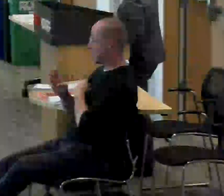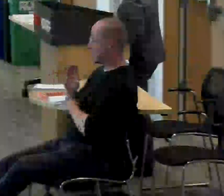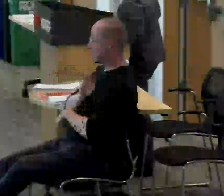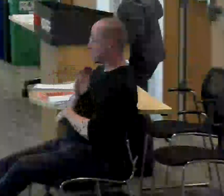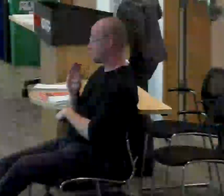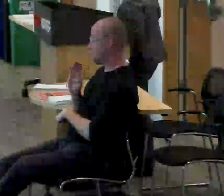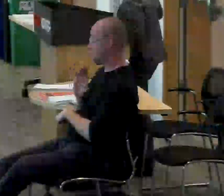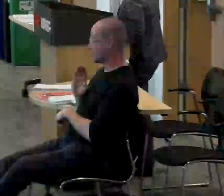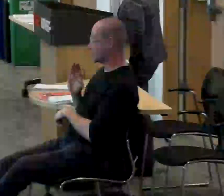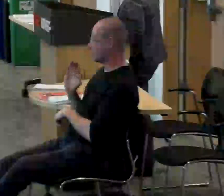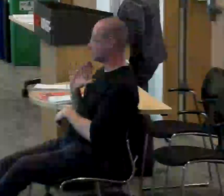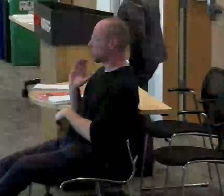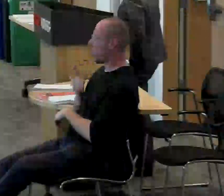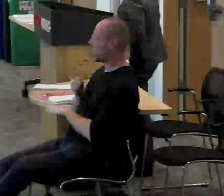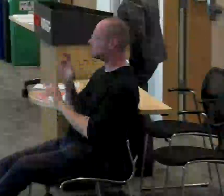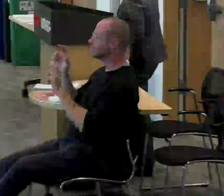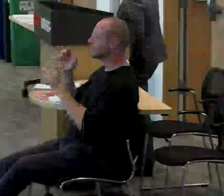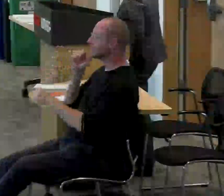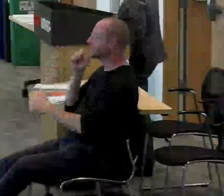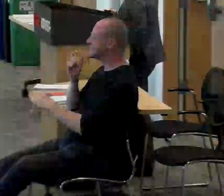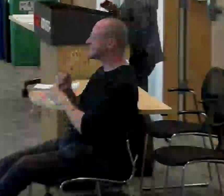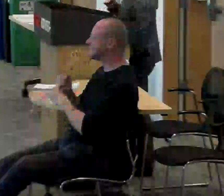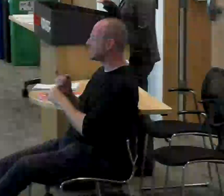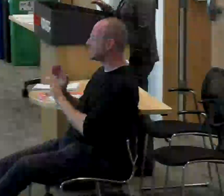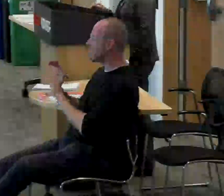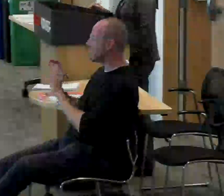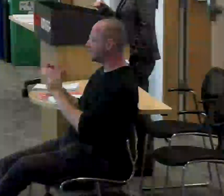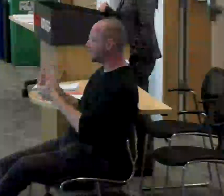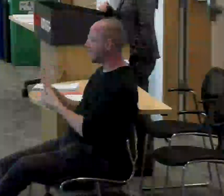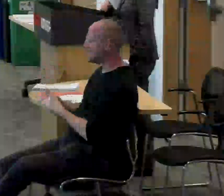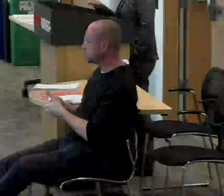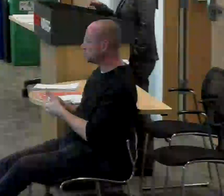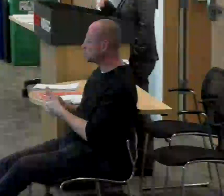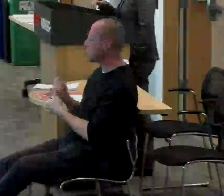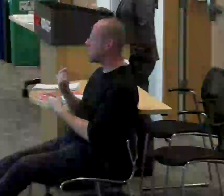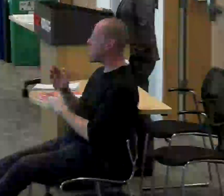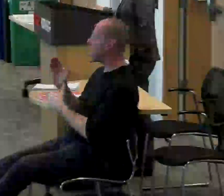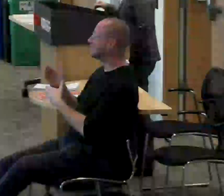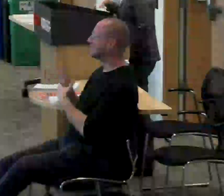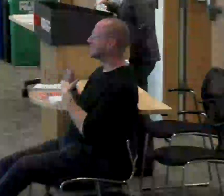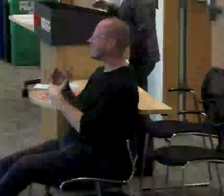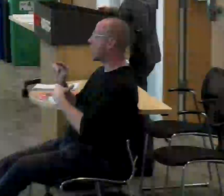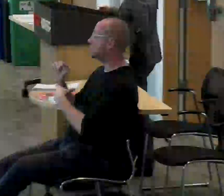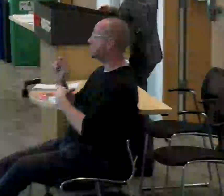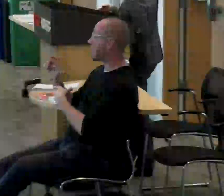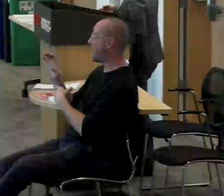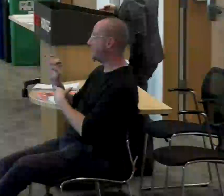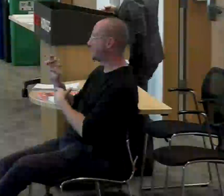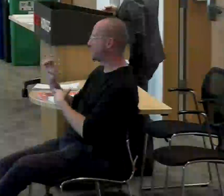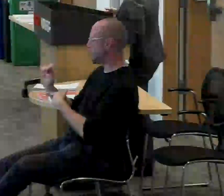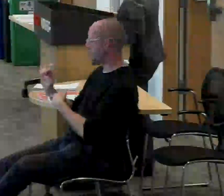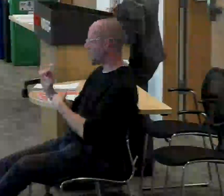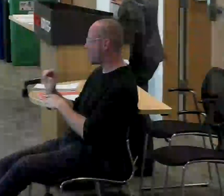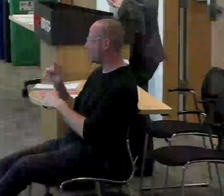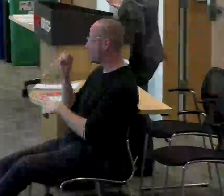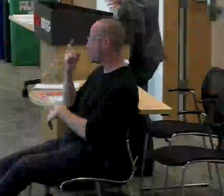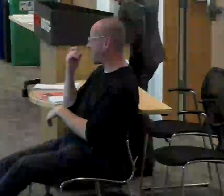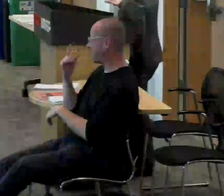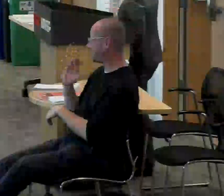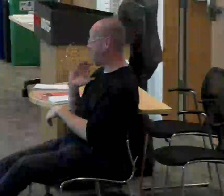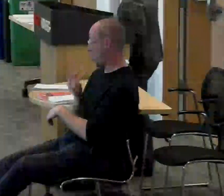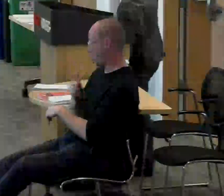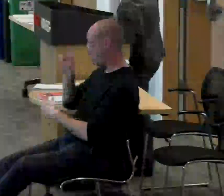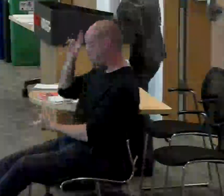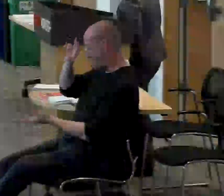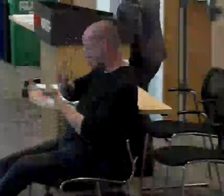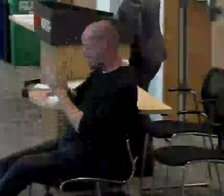with them. We have the same tax treatment, and that's basically where our similarities end,